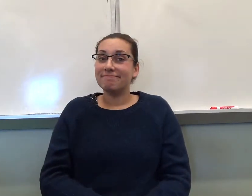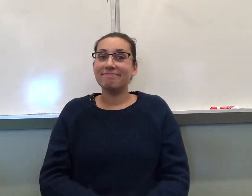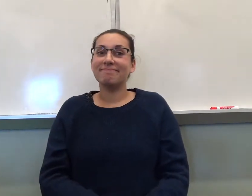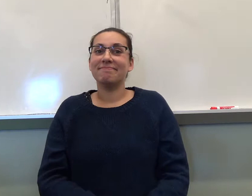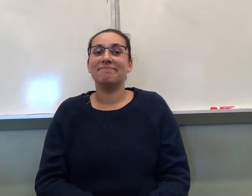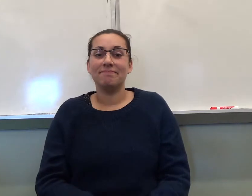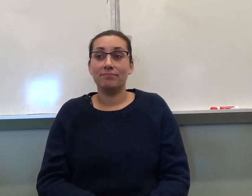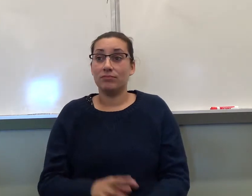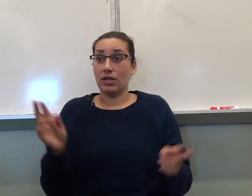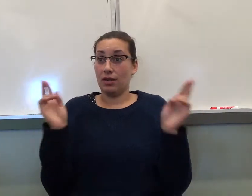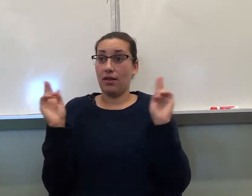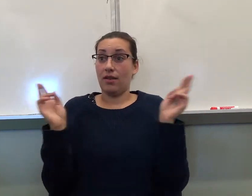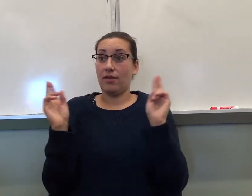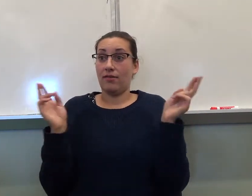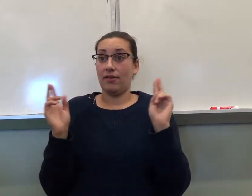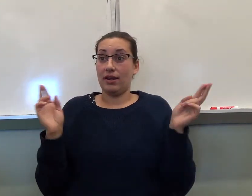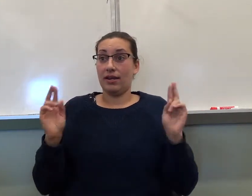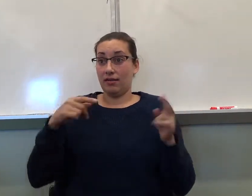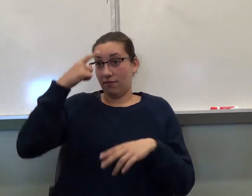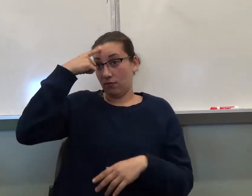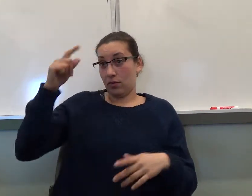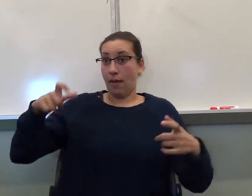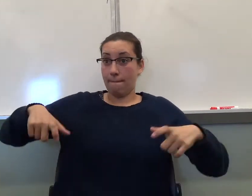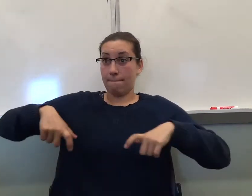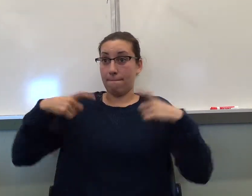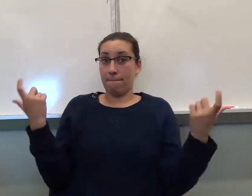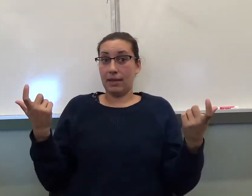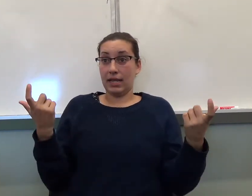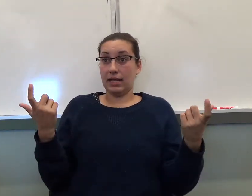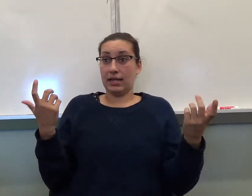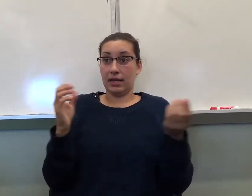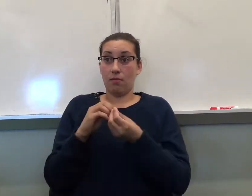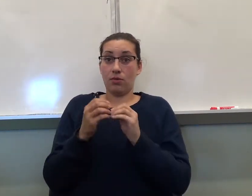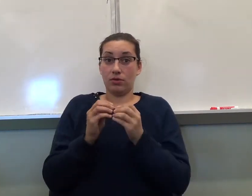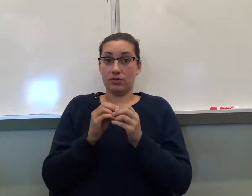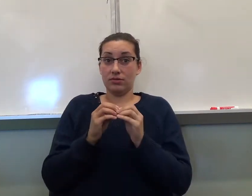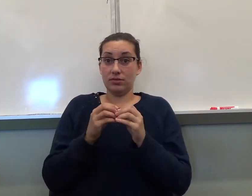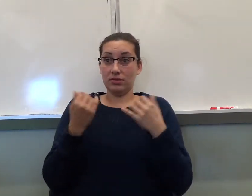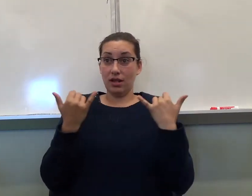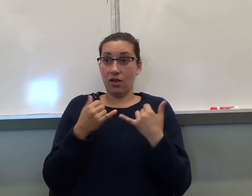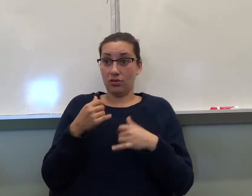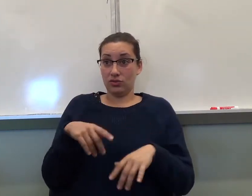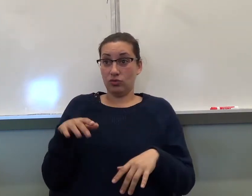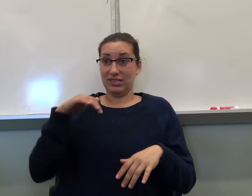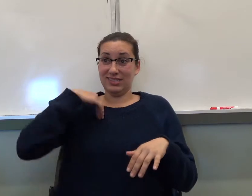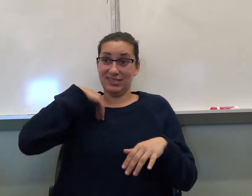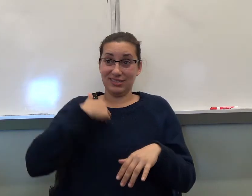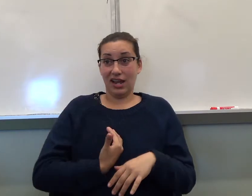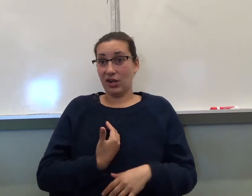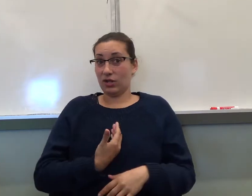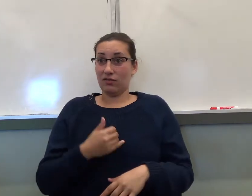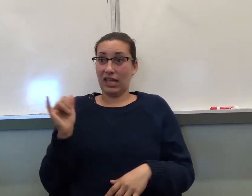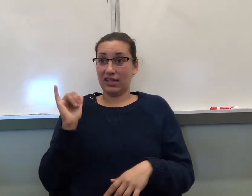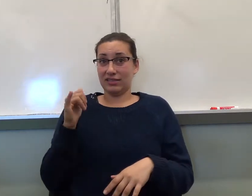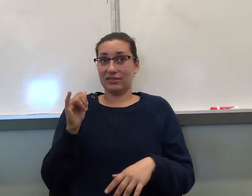Are you ready for the good one now? Are you tired of all this foolishness? Conversion factors, blah. Who cares?